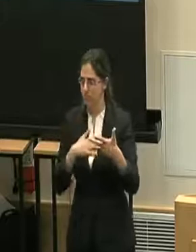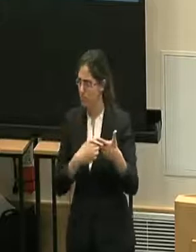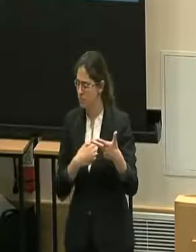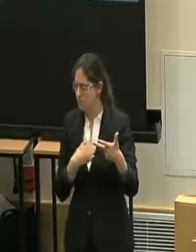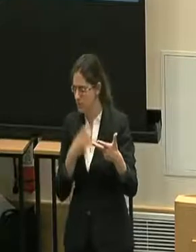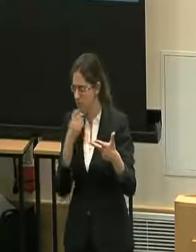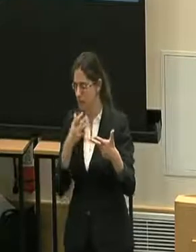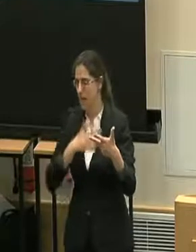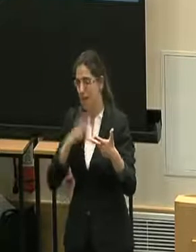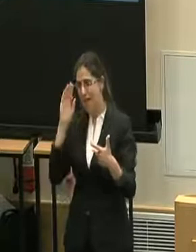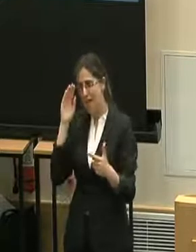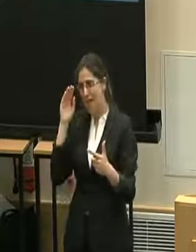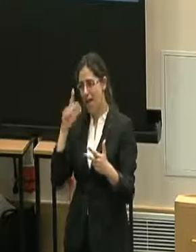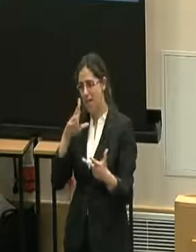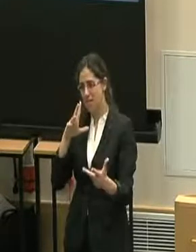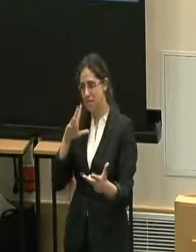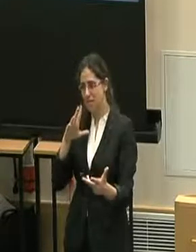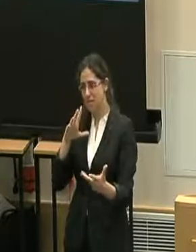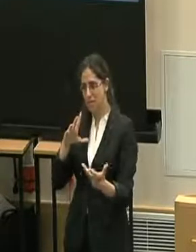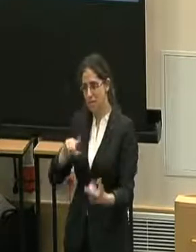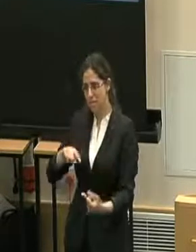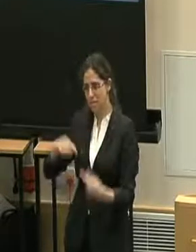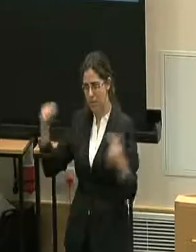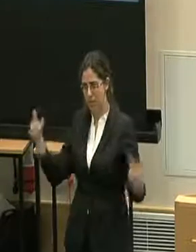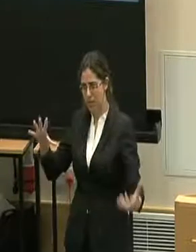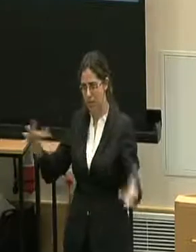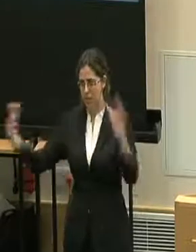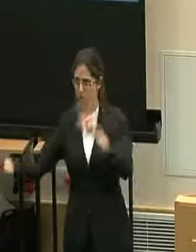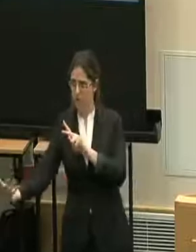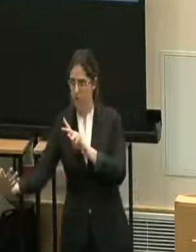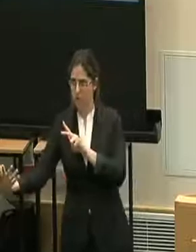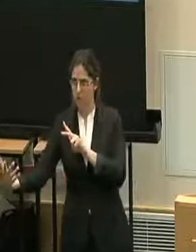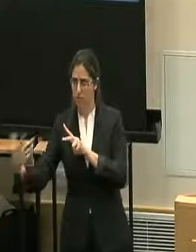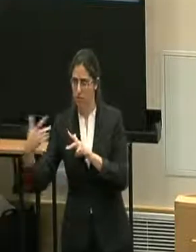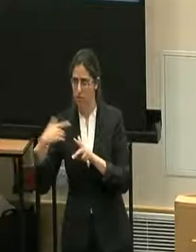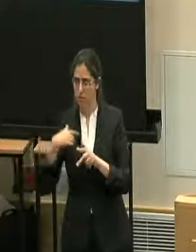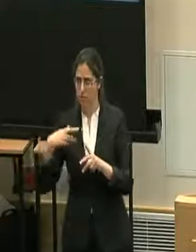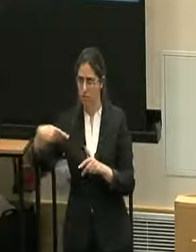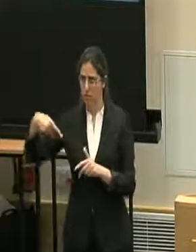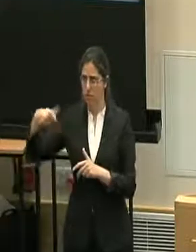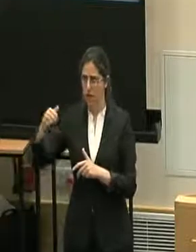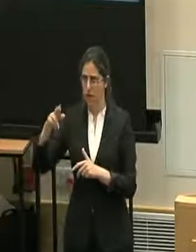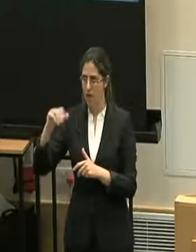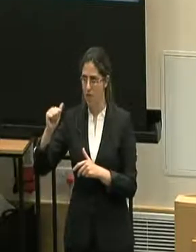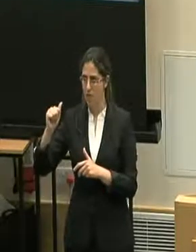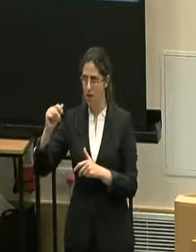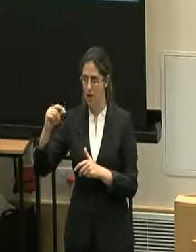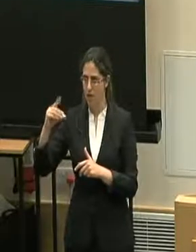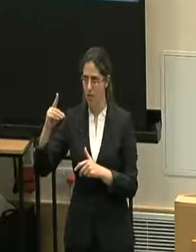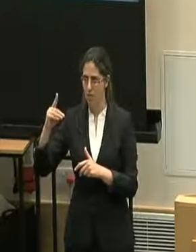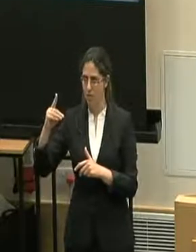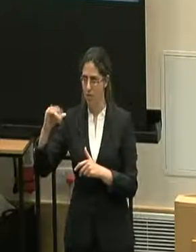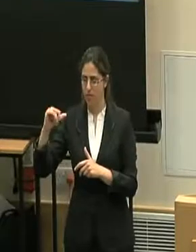the paradigm shift. I have rejected the term paradigm shift since it was brought into